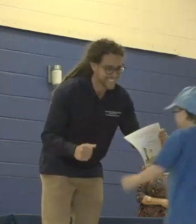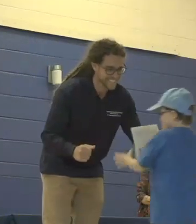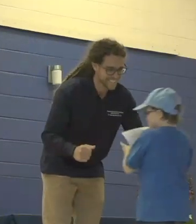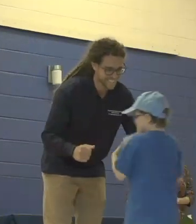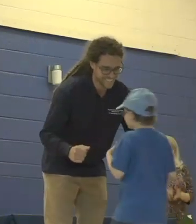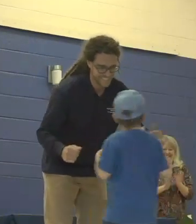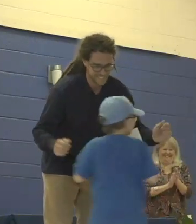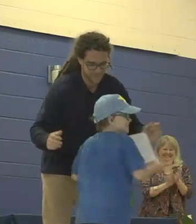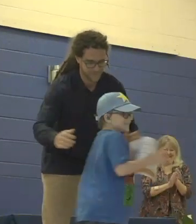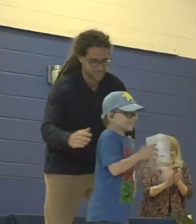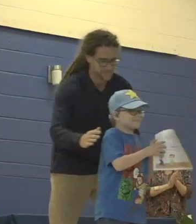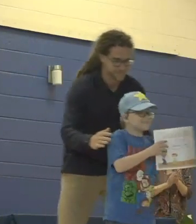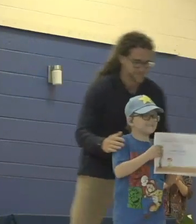Great job.